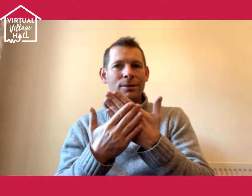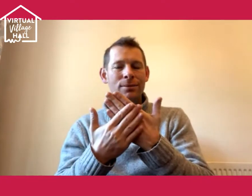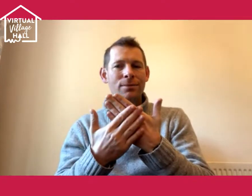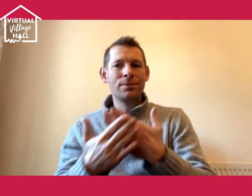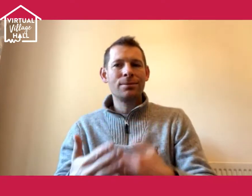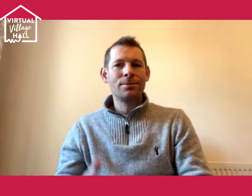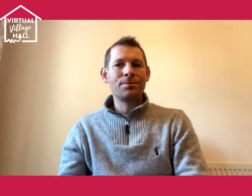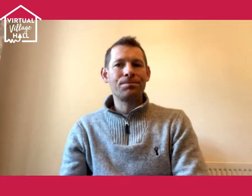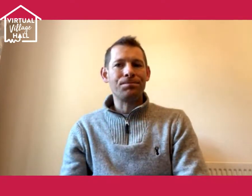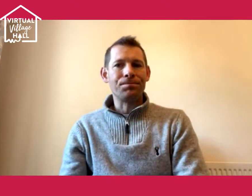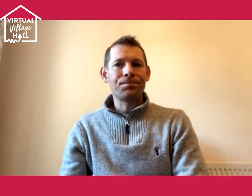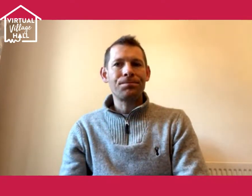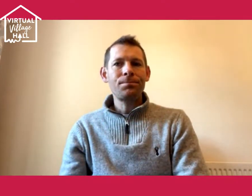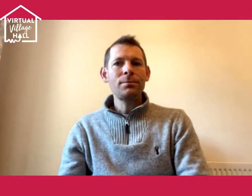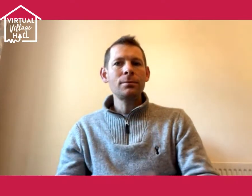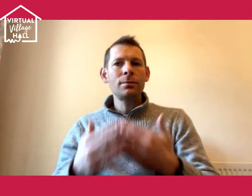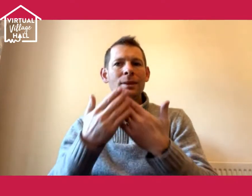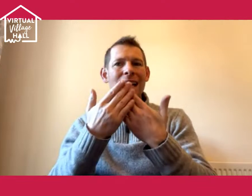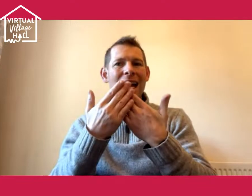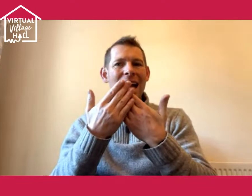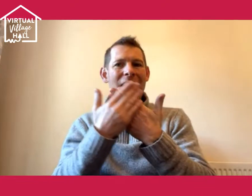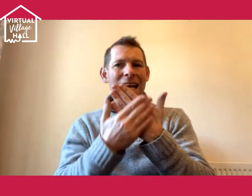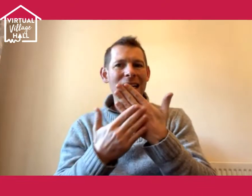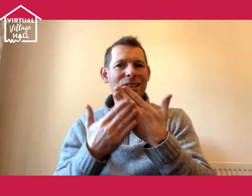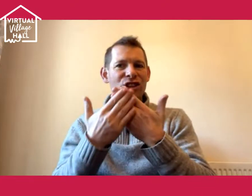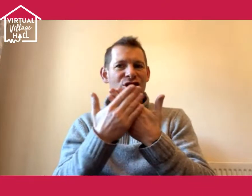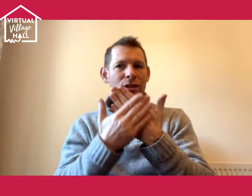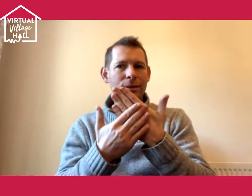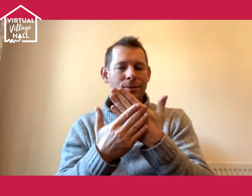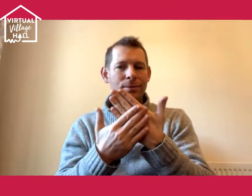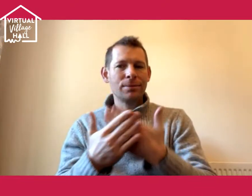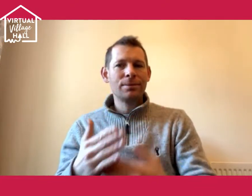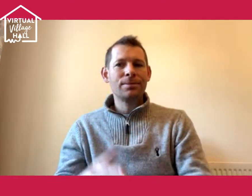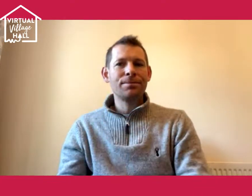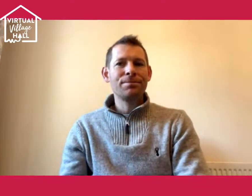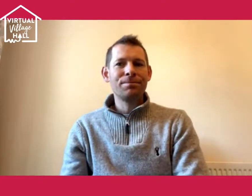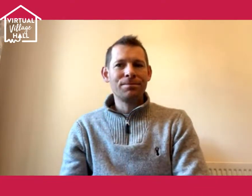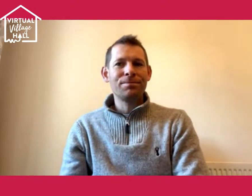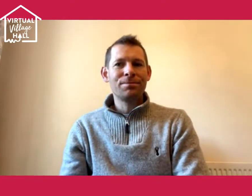And that is Asian, Asian,